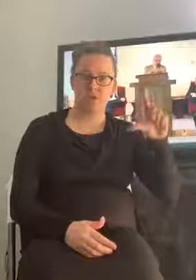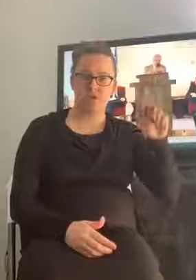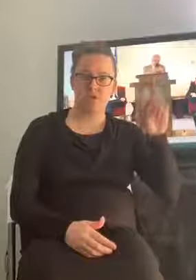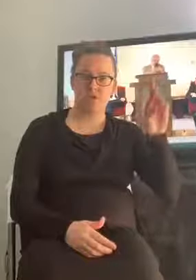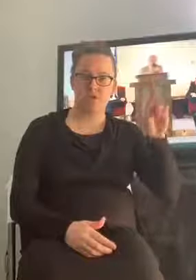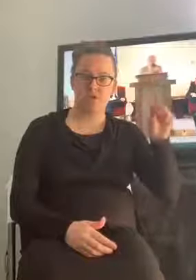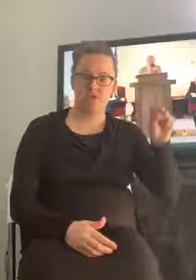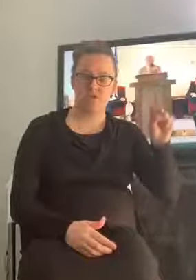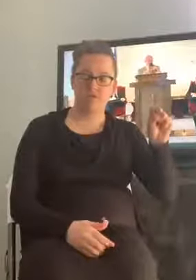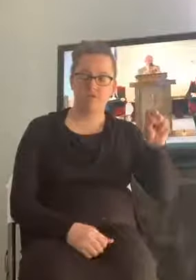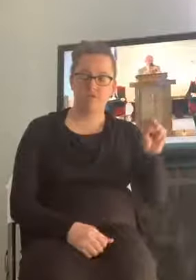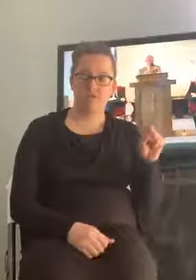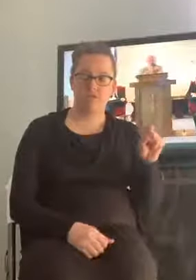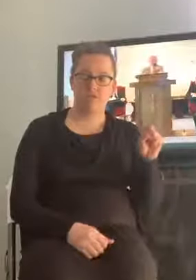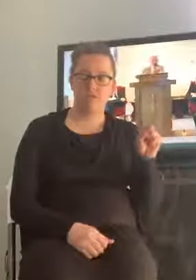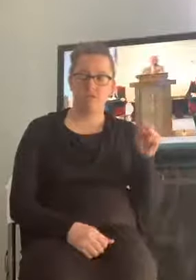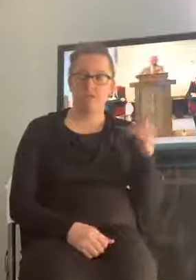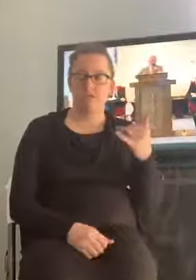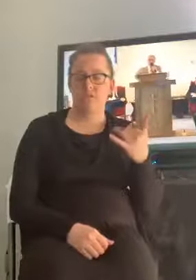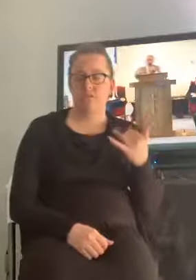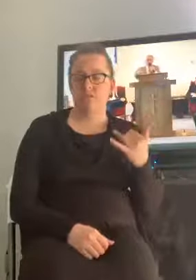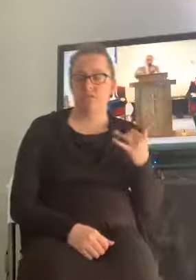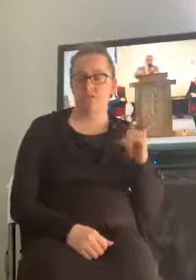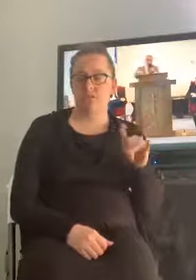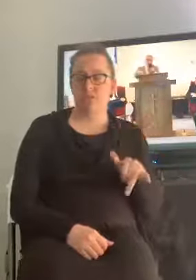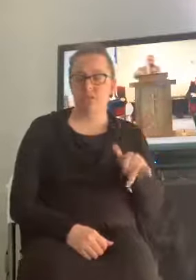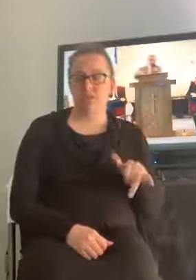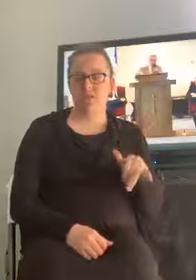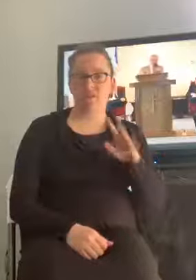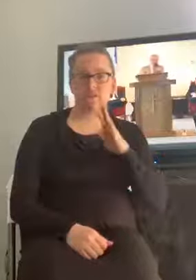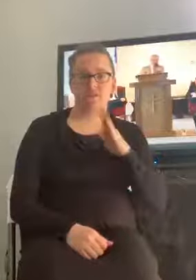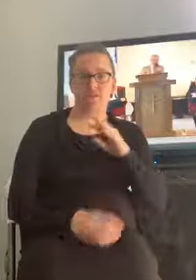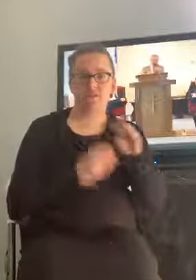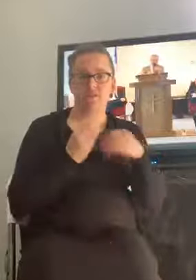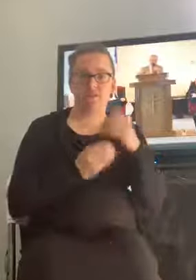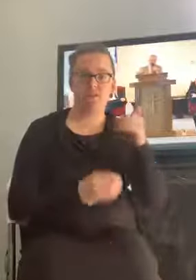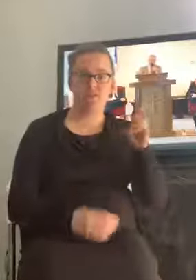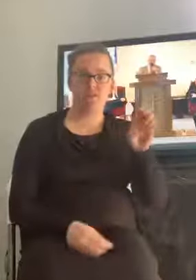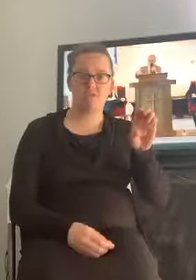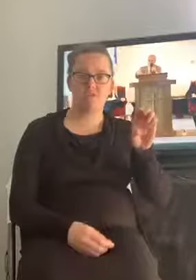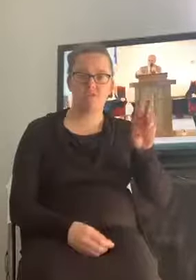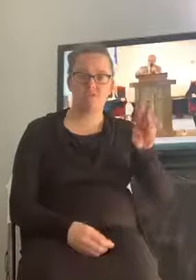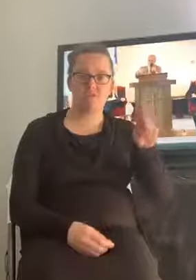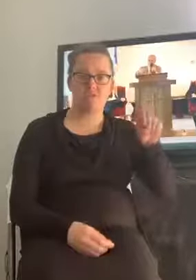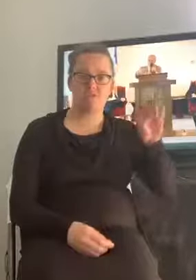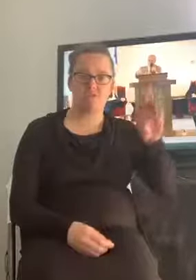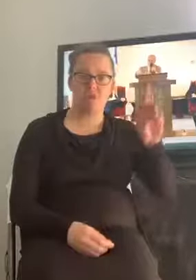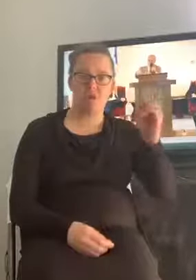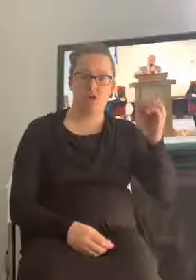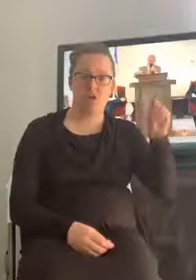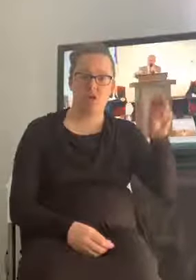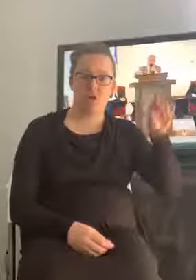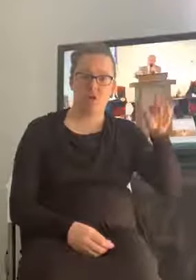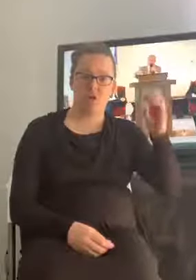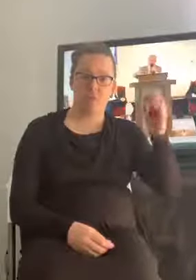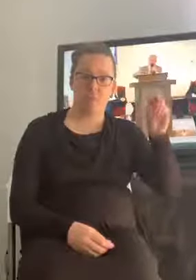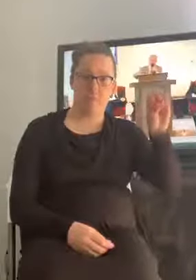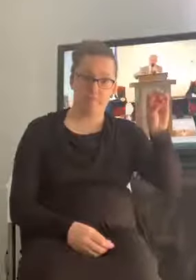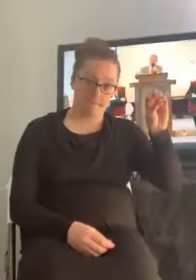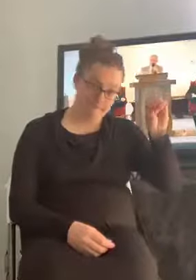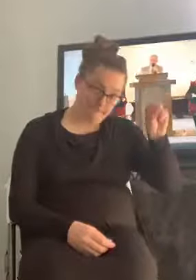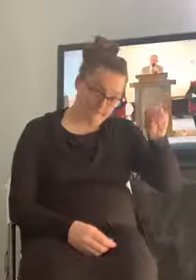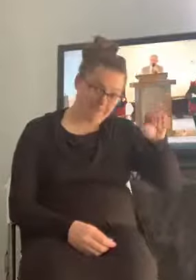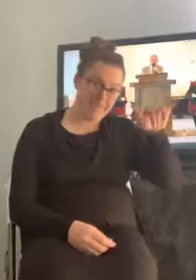to is the reference to Deuteronomy chapter 6 or chapter 31 and verse